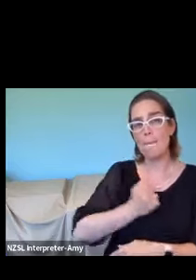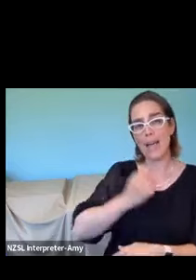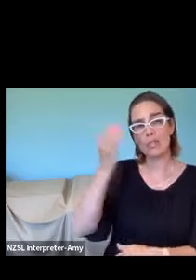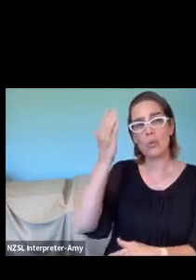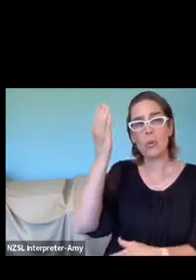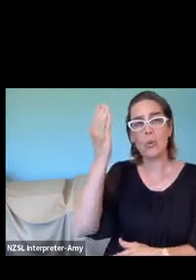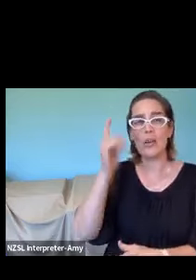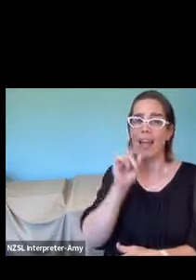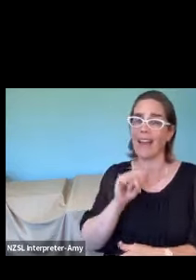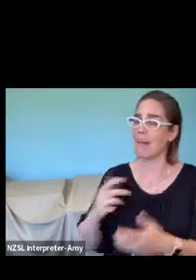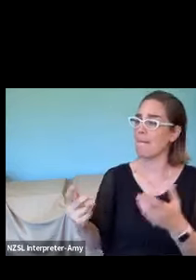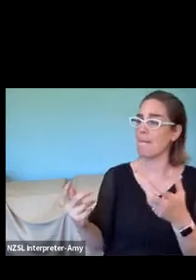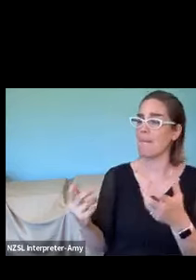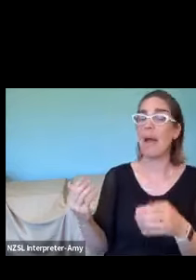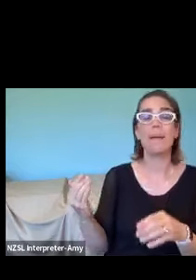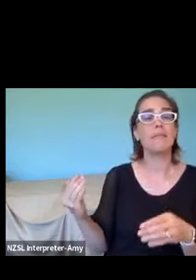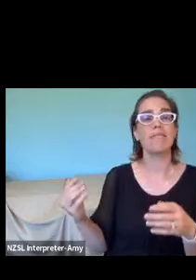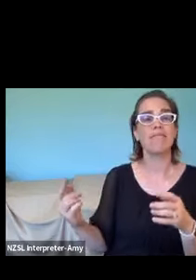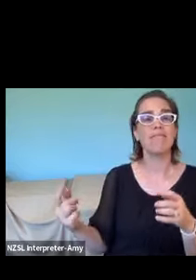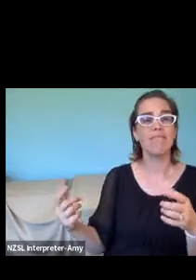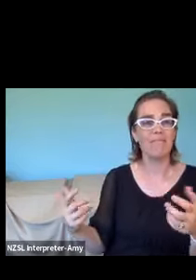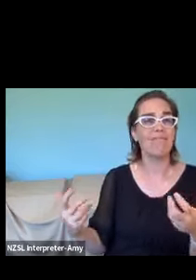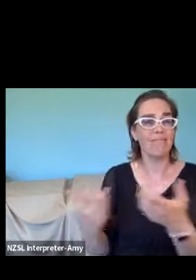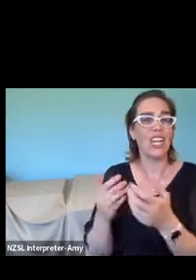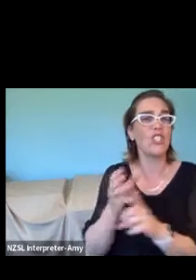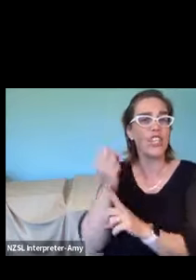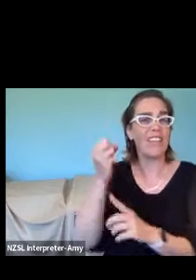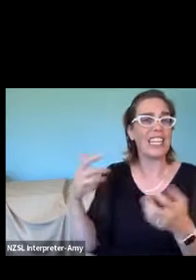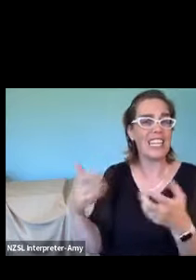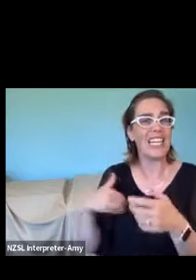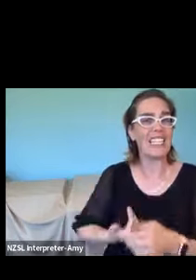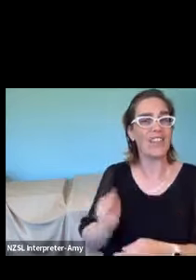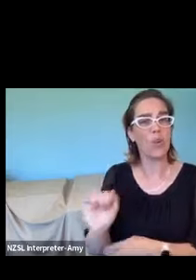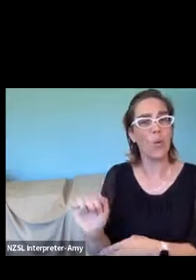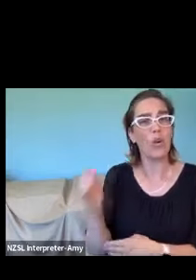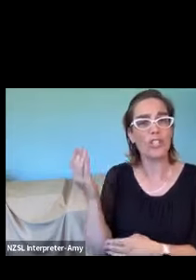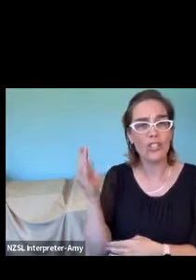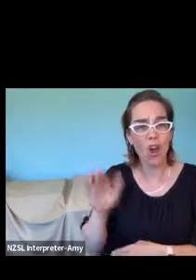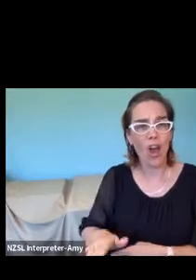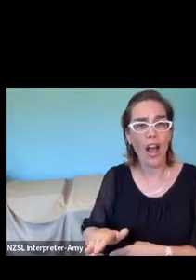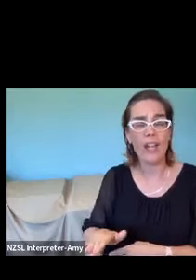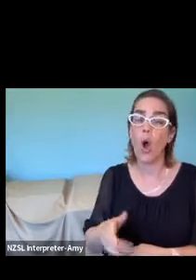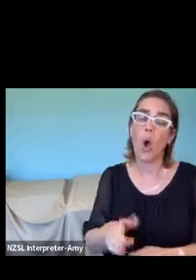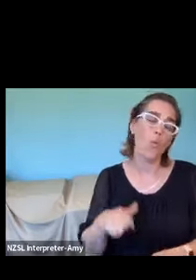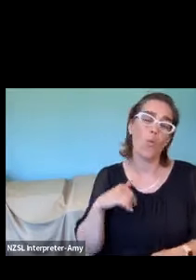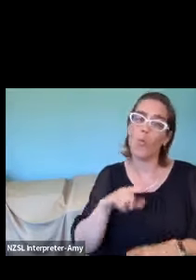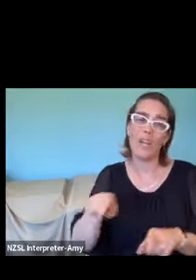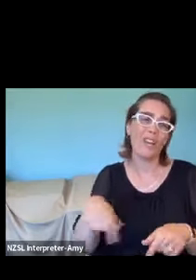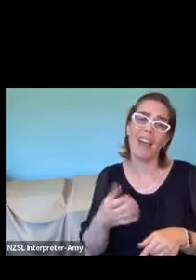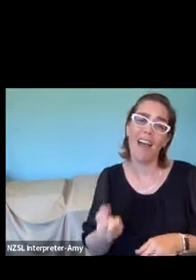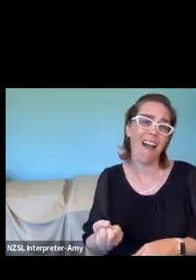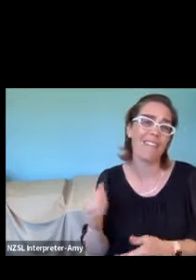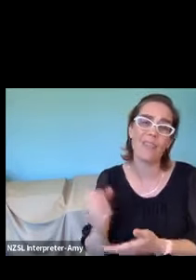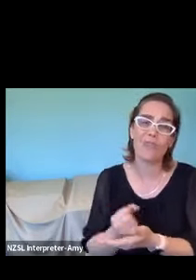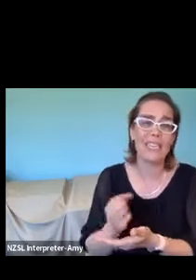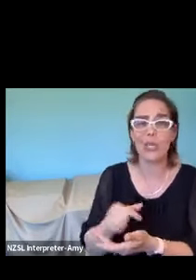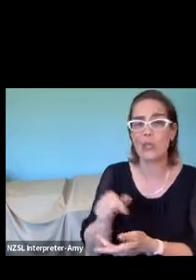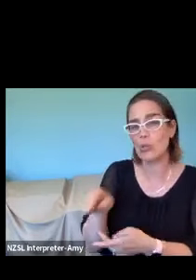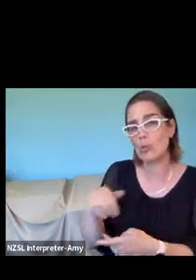child. We don't really have the resourcing that we would need. You'd be better off trying this other